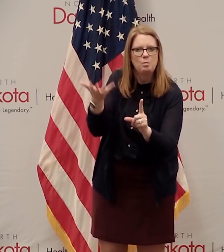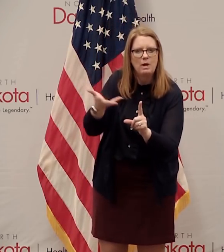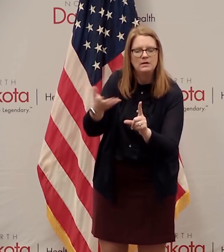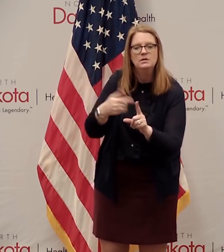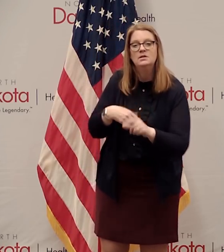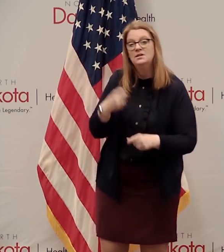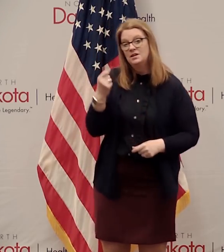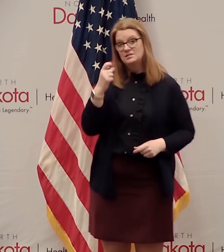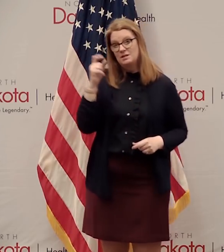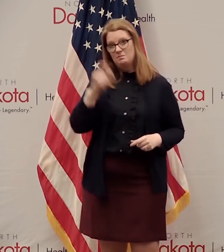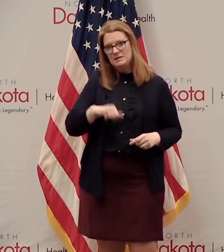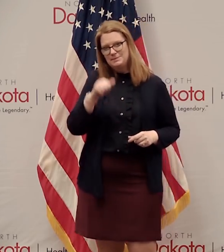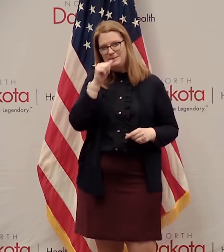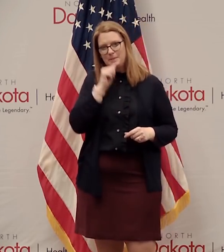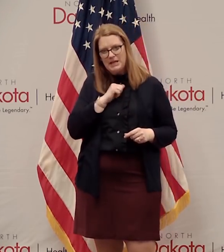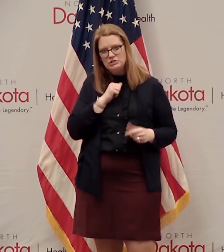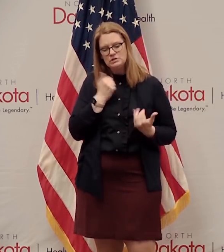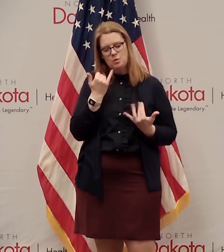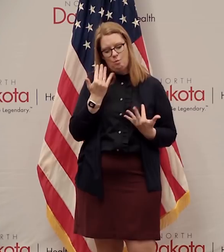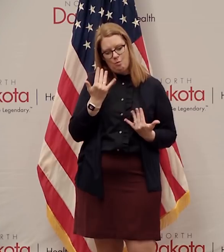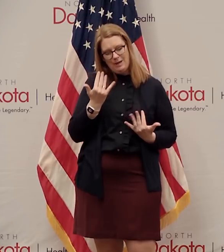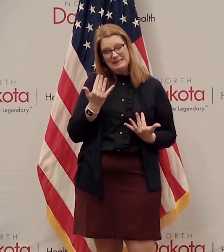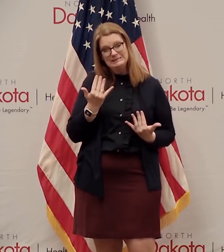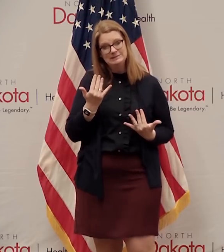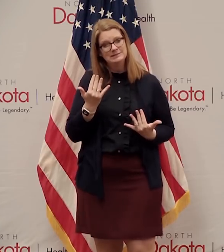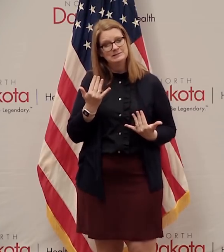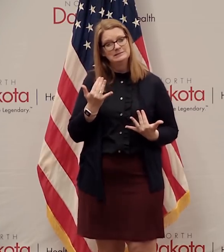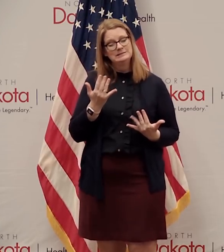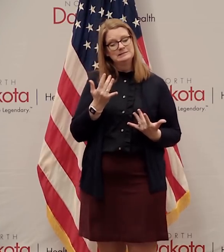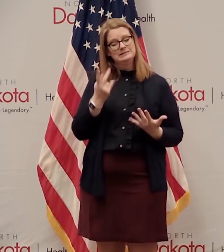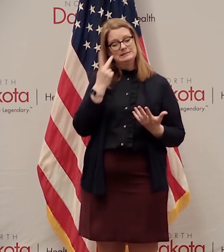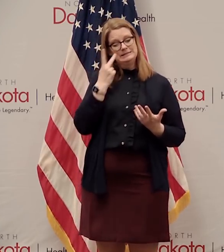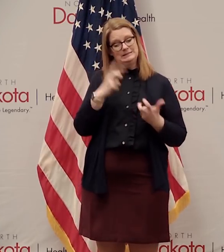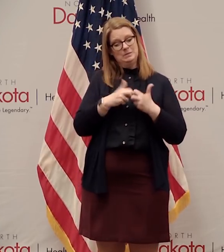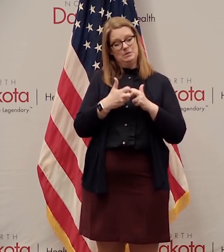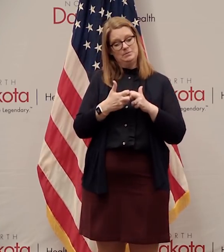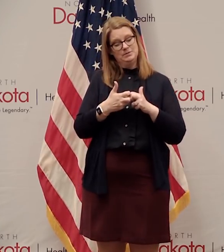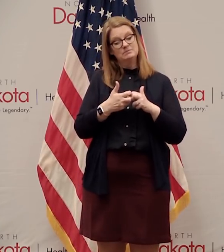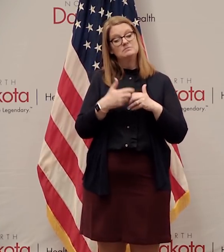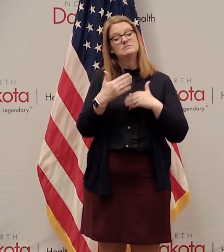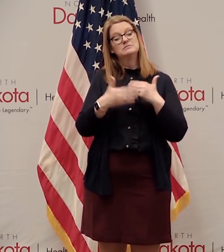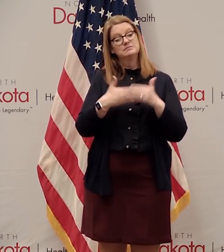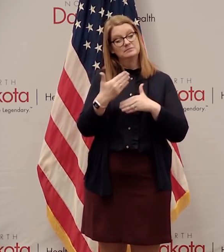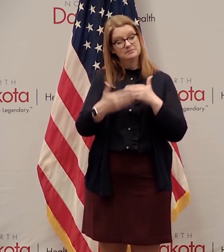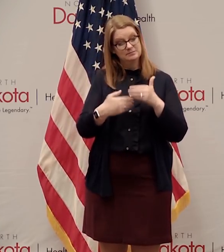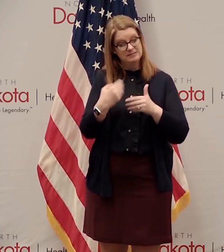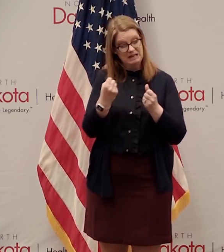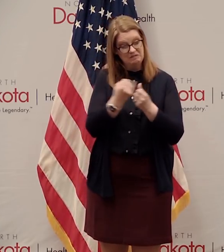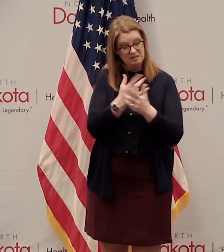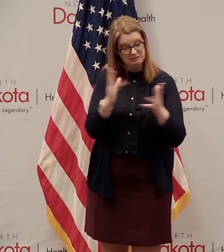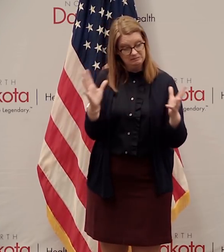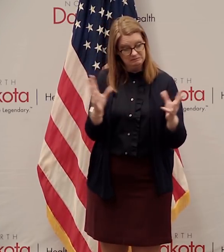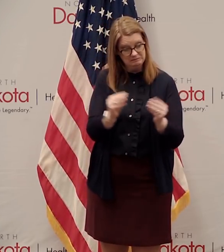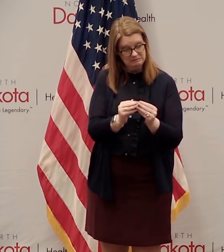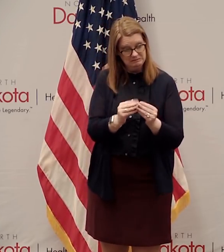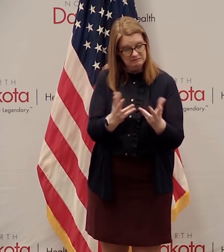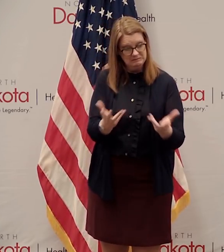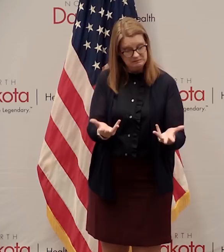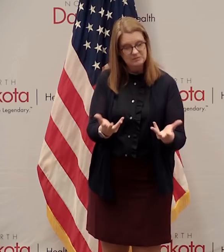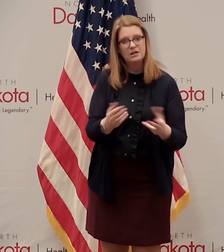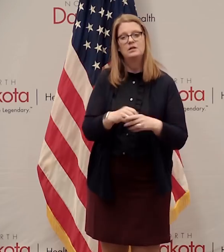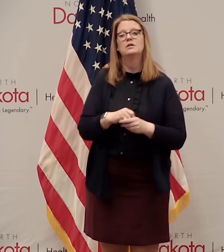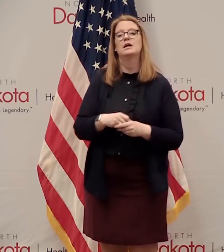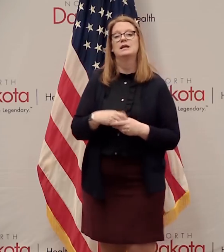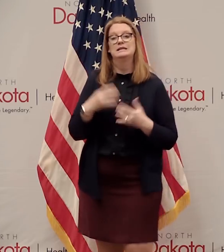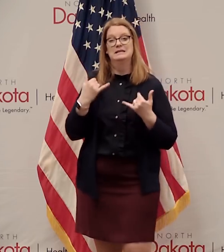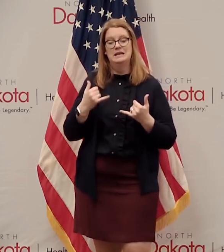patience to let it unfold a little bit before collectively we could get everybody back together. Not to mention that